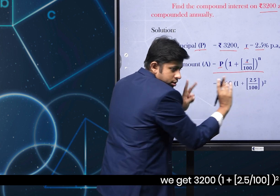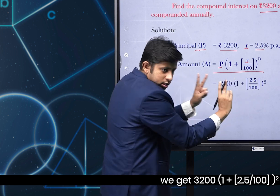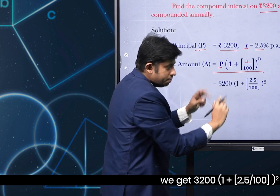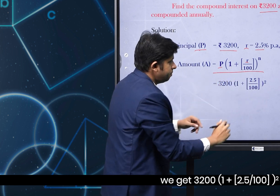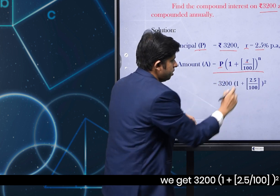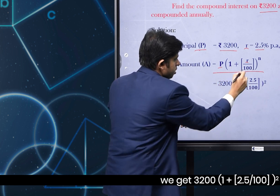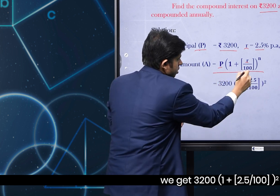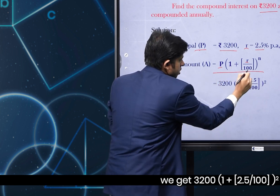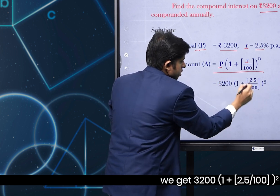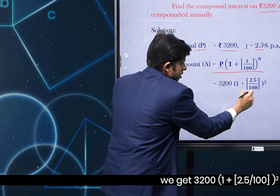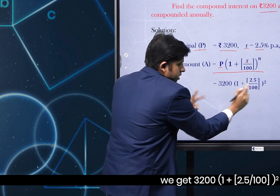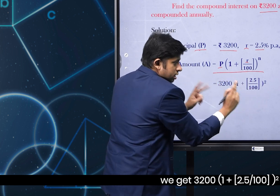100 whole power 2.